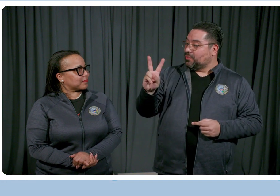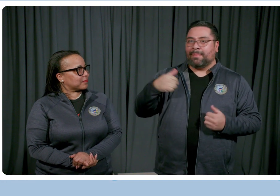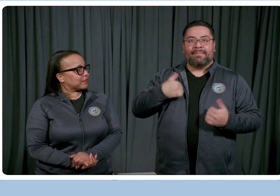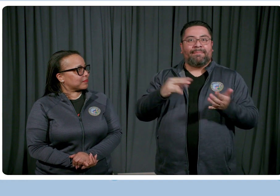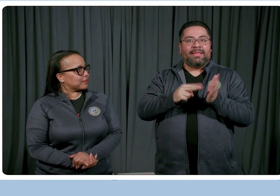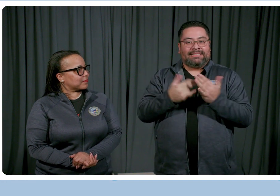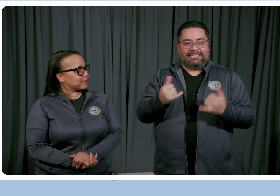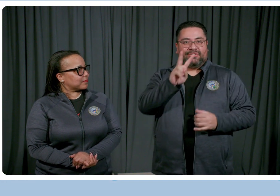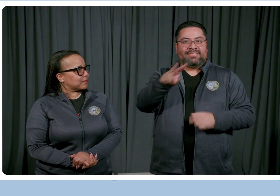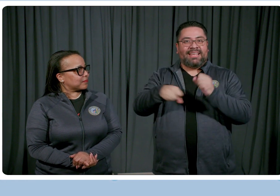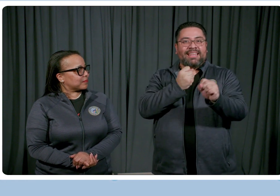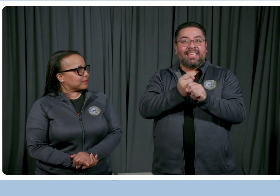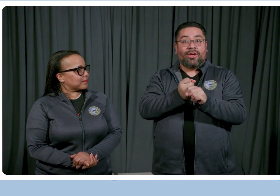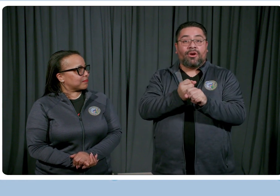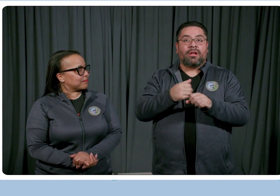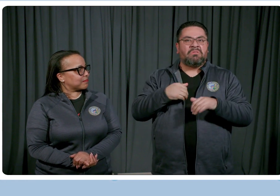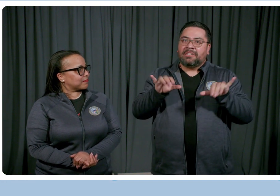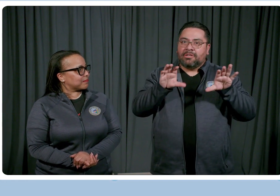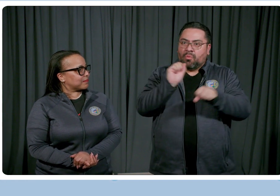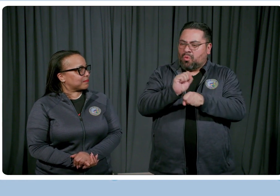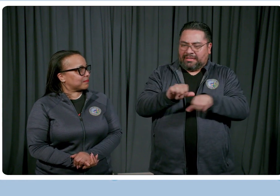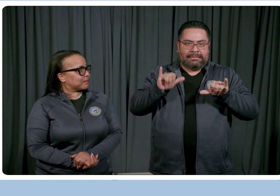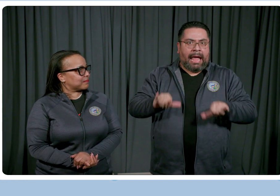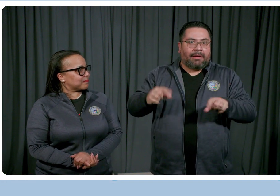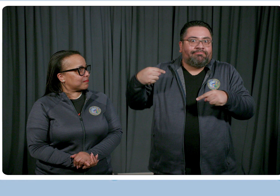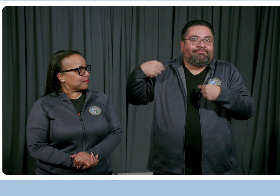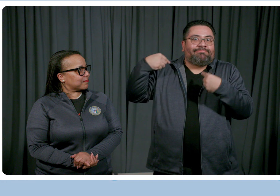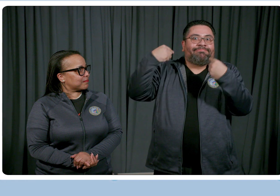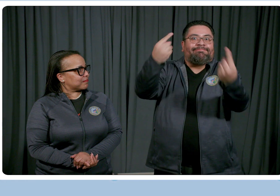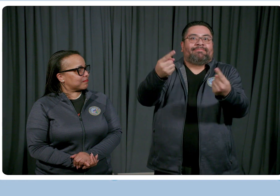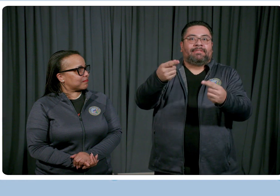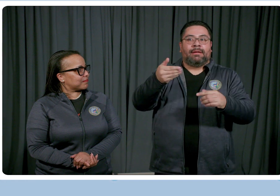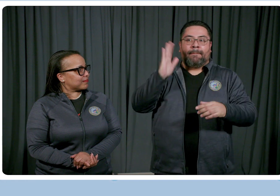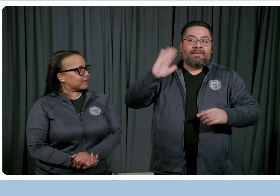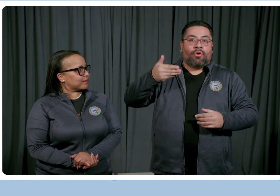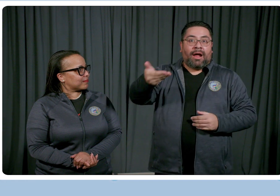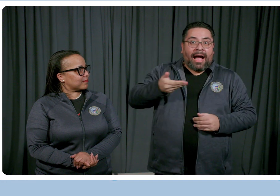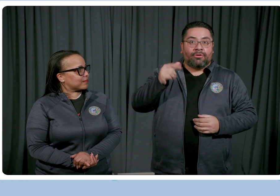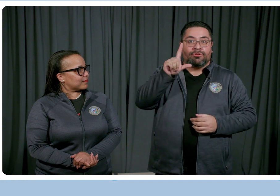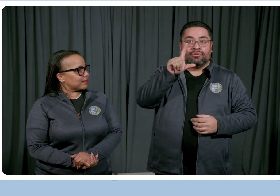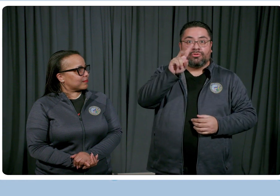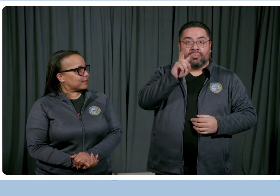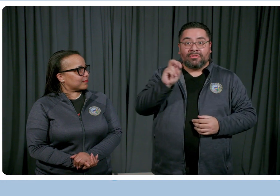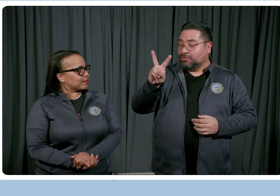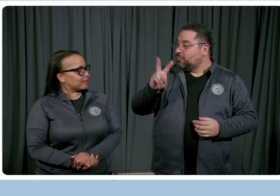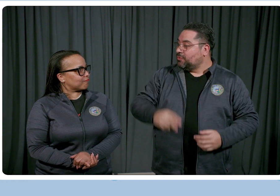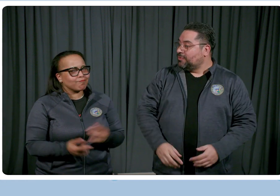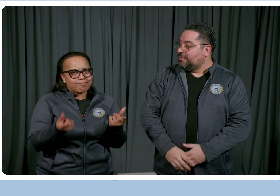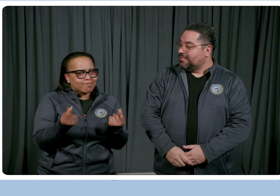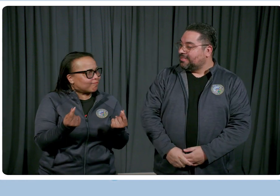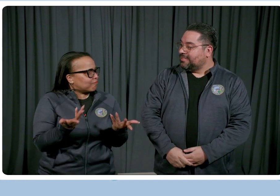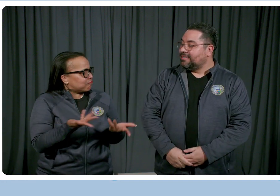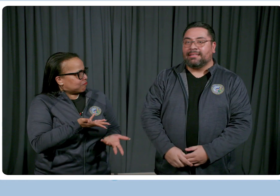So this is going to be my 22nd year and doing the same thing I have been doing that they hired me back in 2002. And